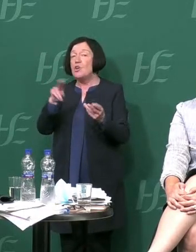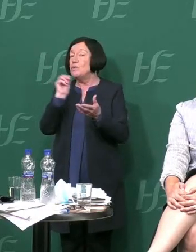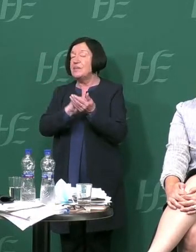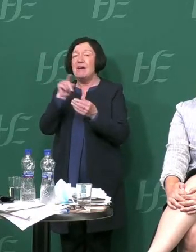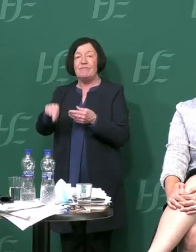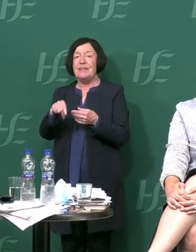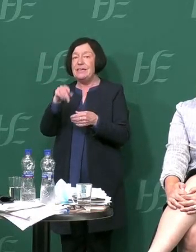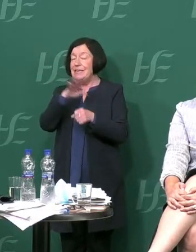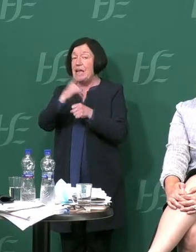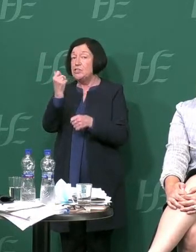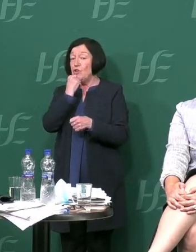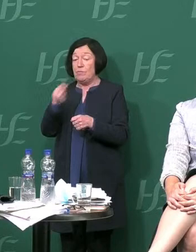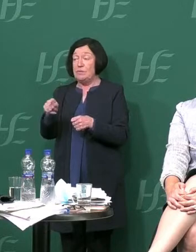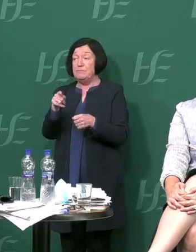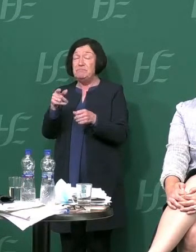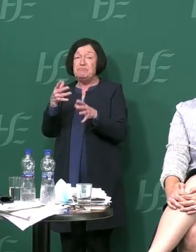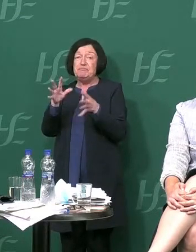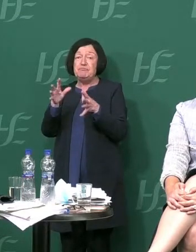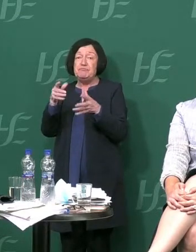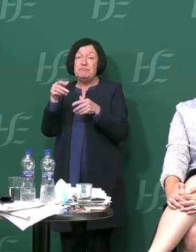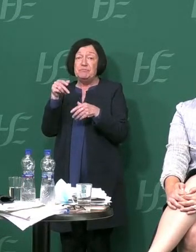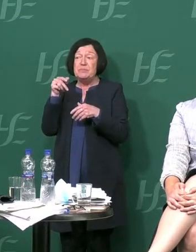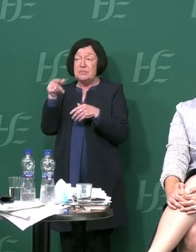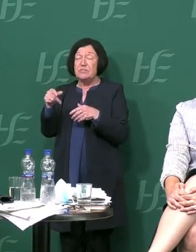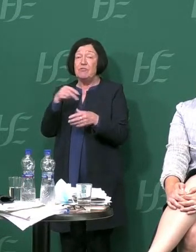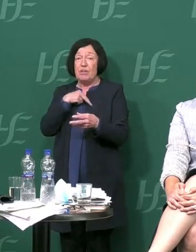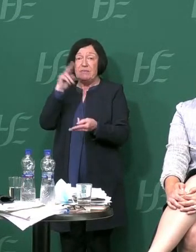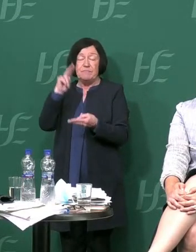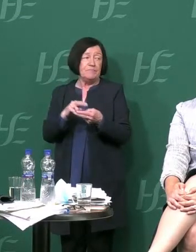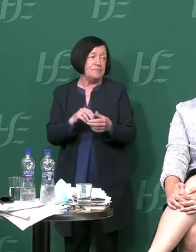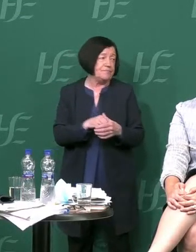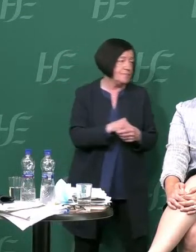actual death numbers here. They are produced daily, but are certainly regularly by NEFIT.